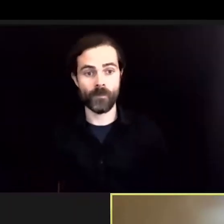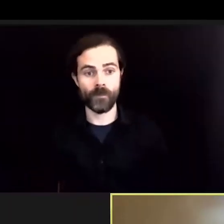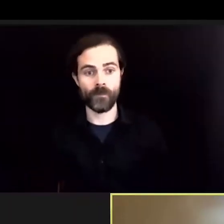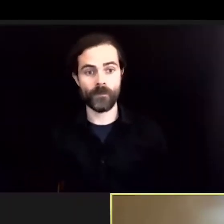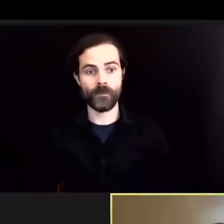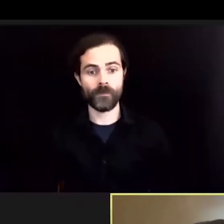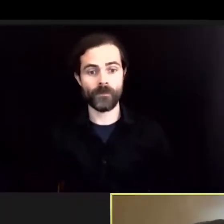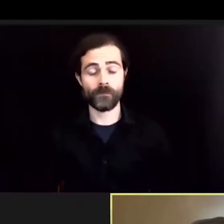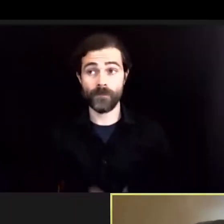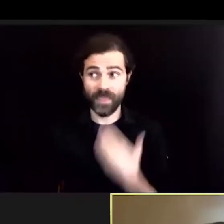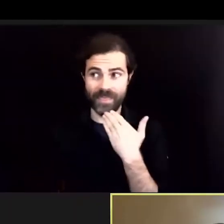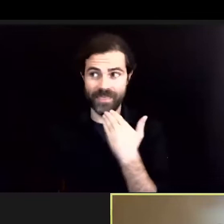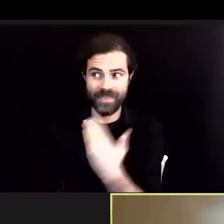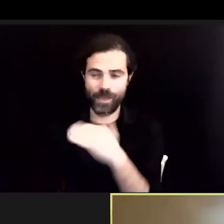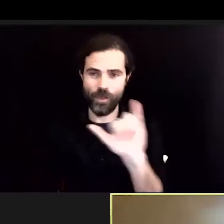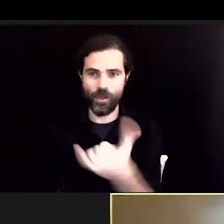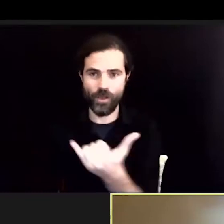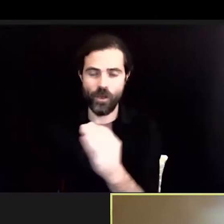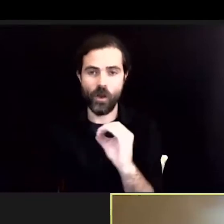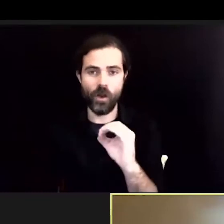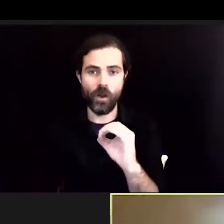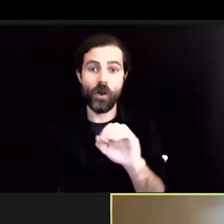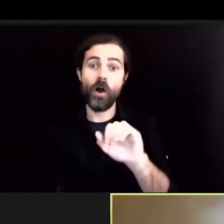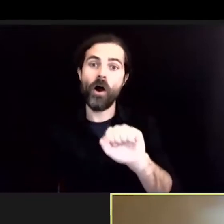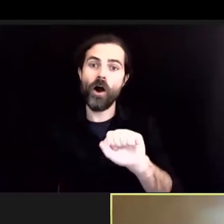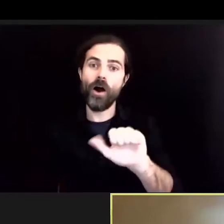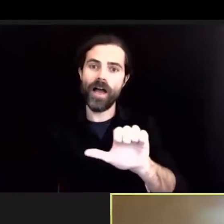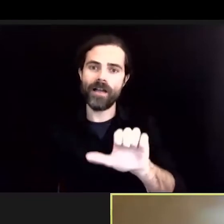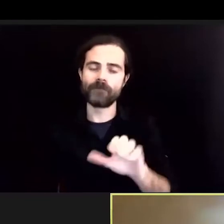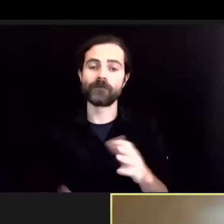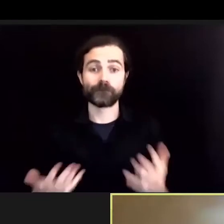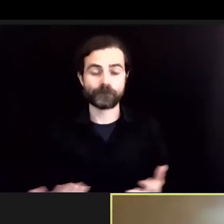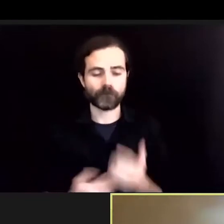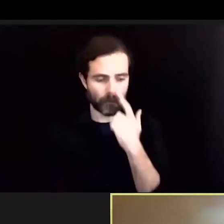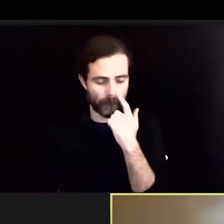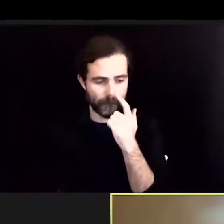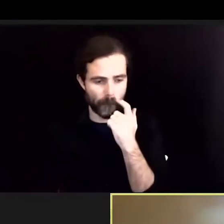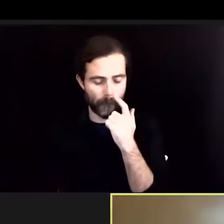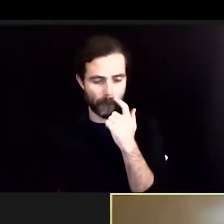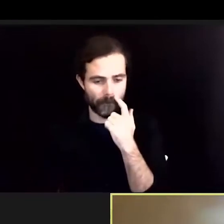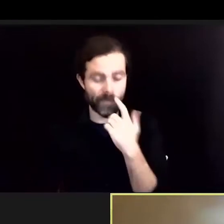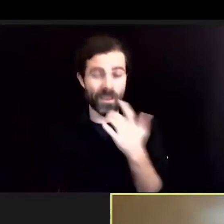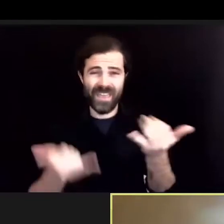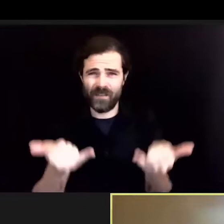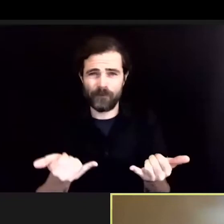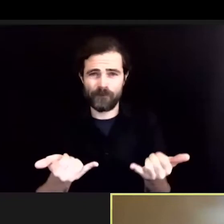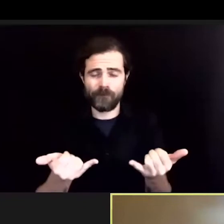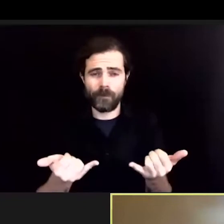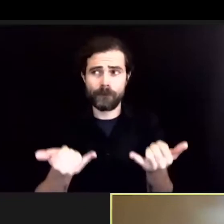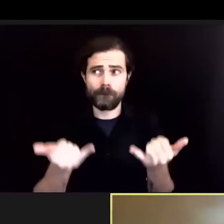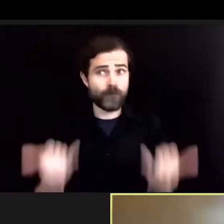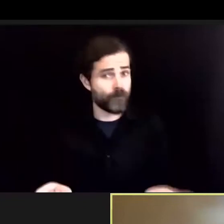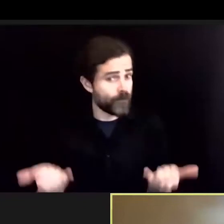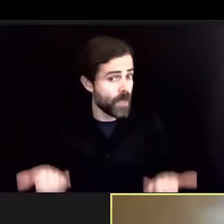Thank you, Jose. In a moment like now, when Europe is immersed in a